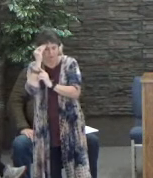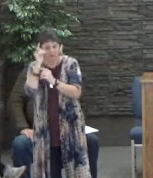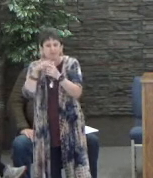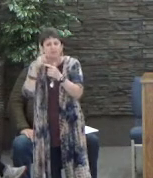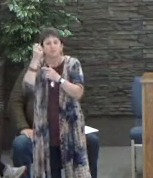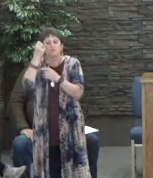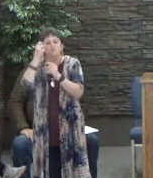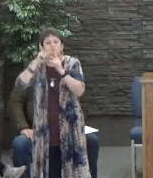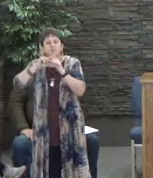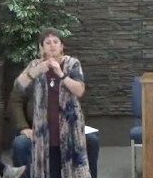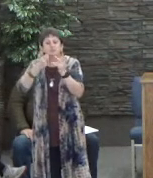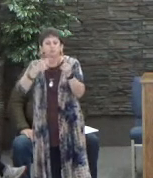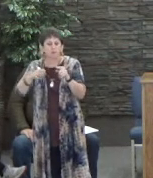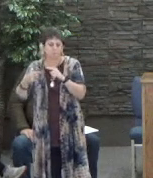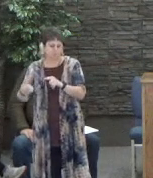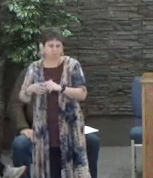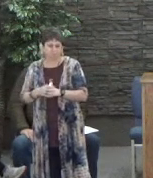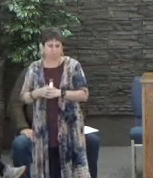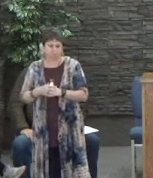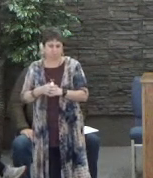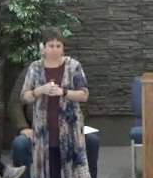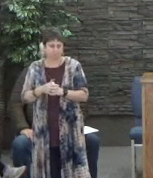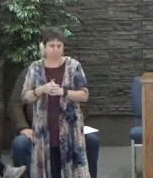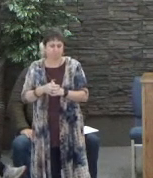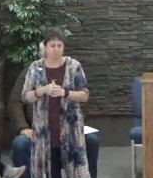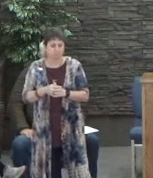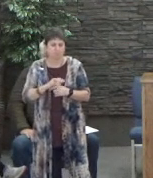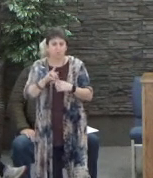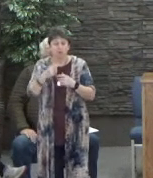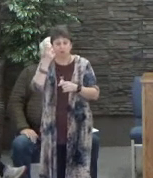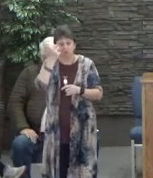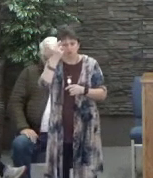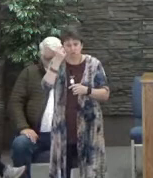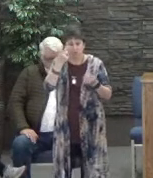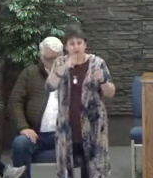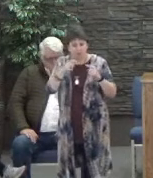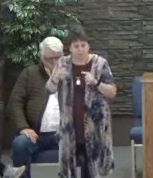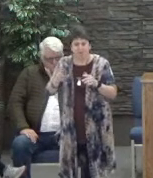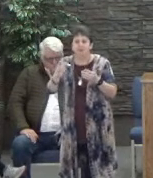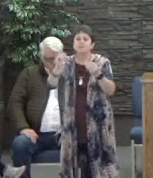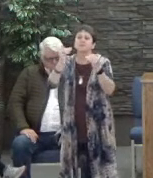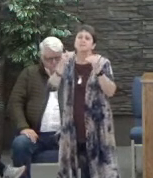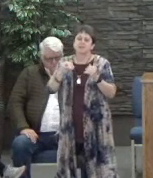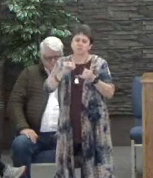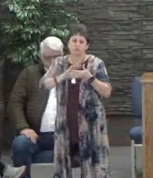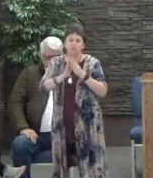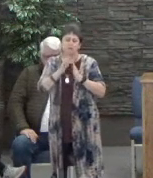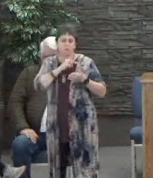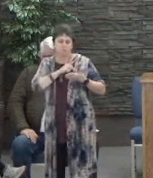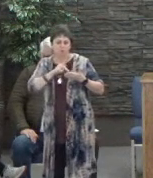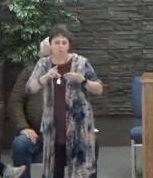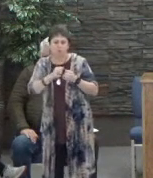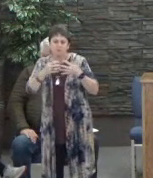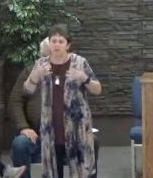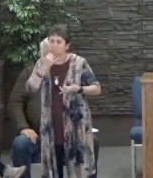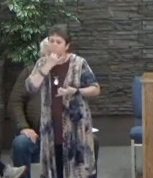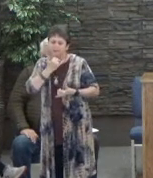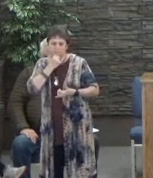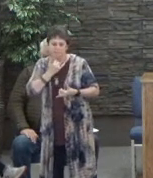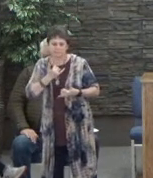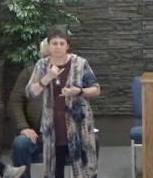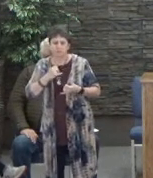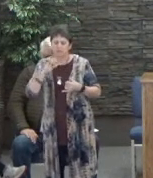discernment begins to come. When discernment comes, then we can be pure and blameless. We can approve what